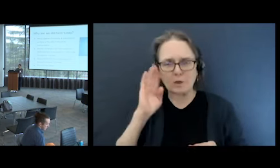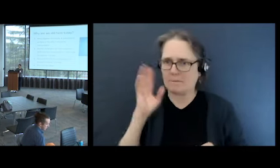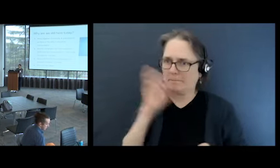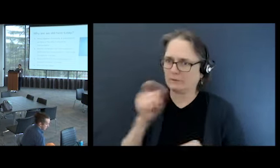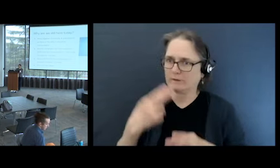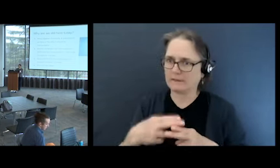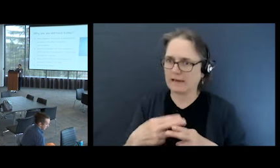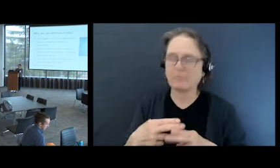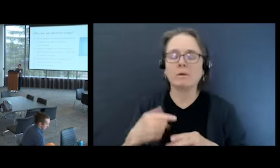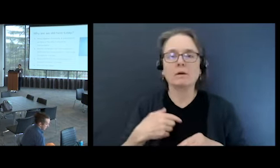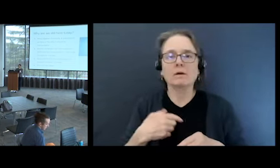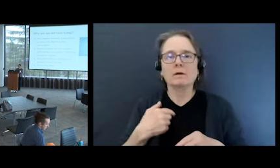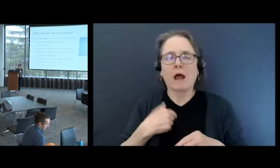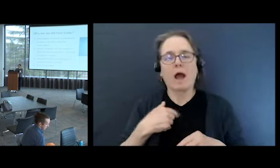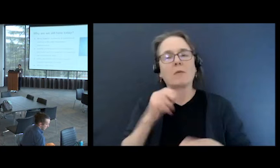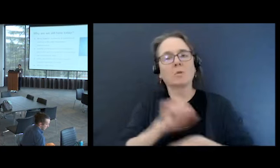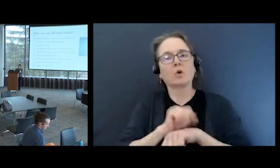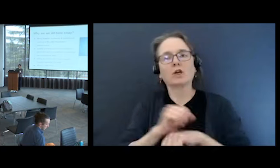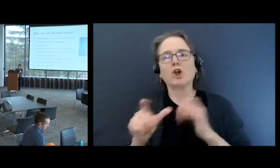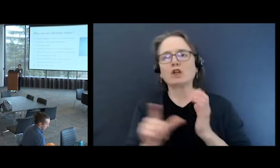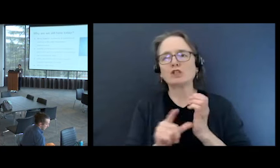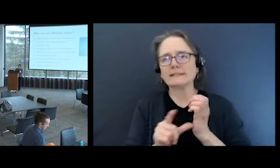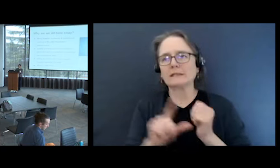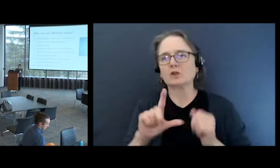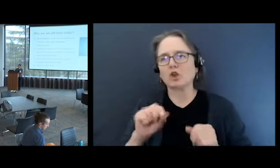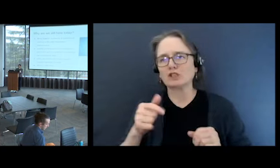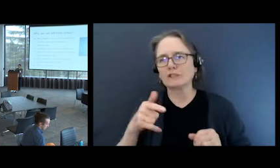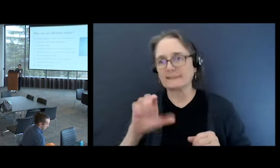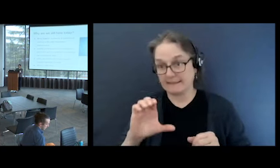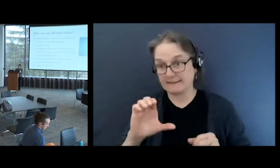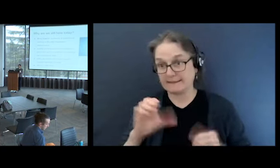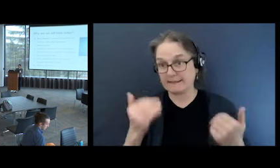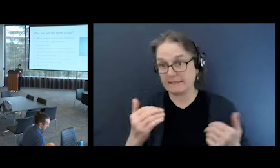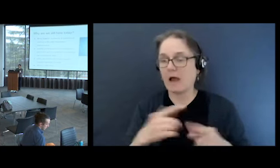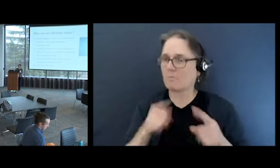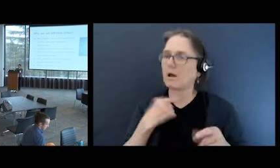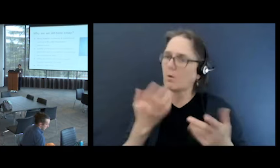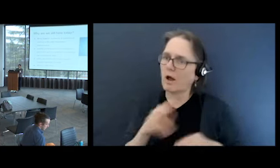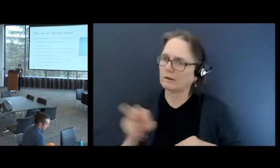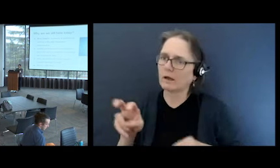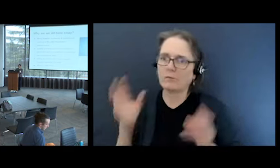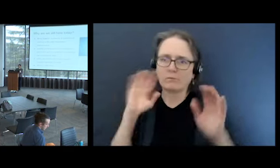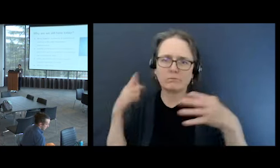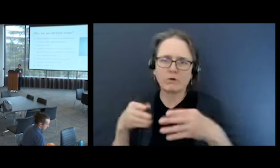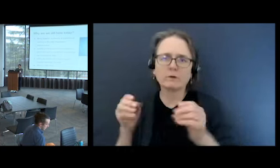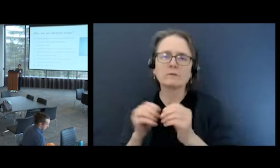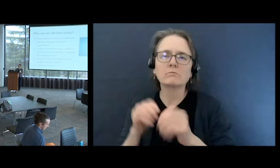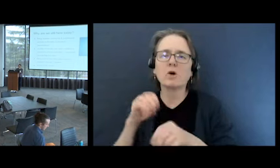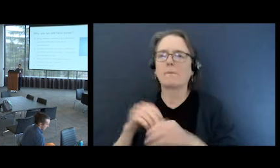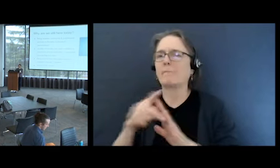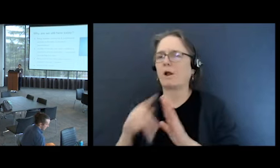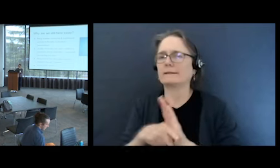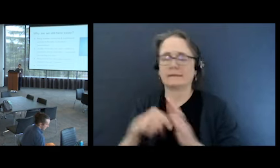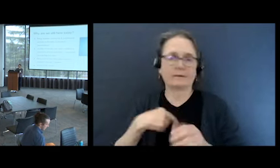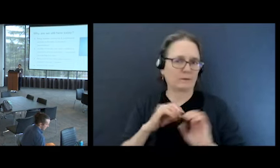looking to go more into transportation policy. I myself, I don't have a car, so I get around completely with